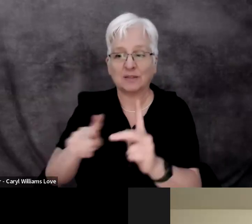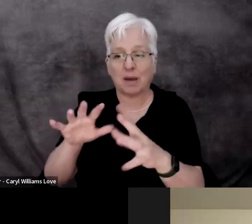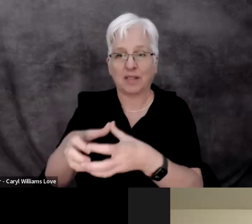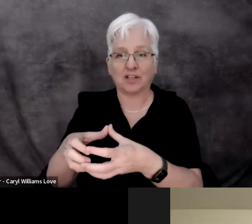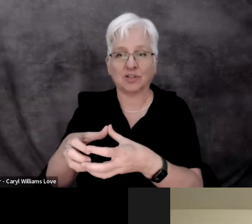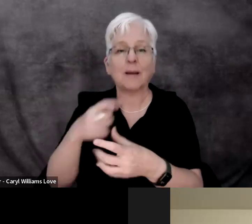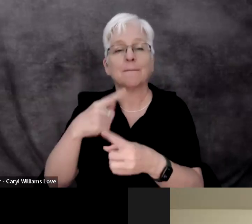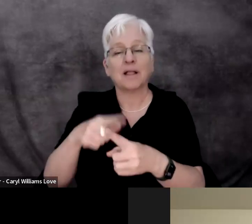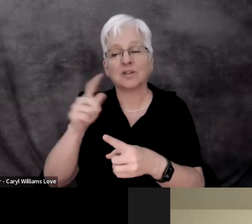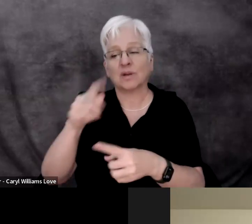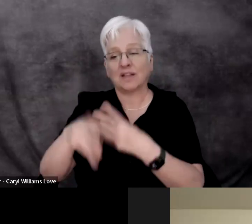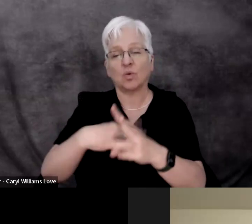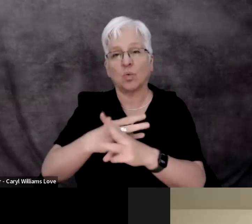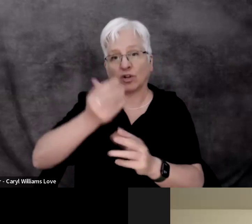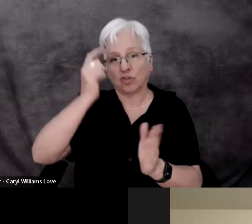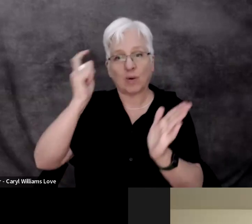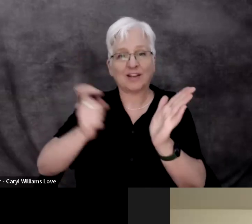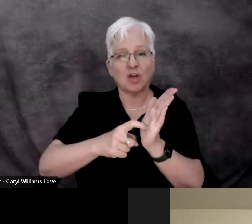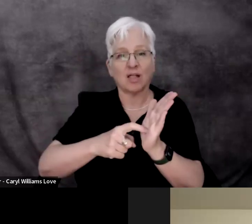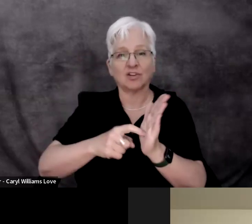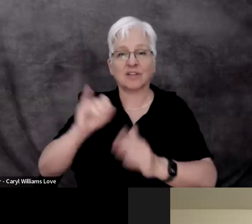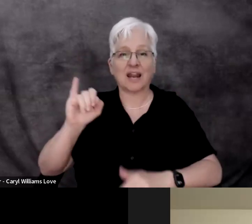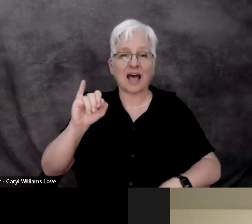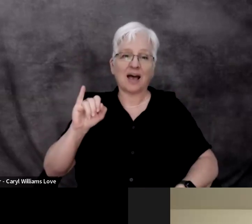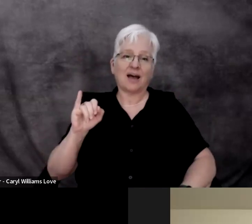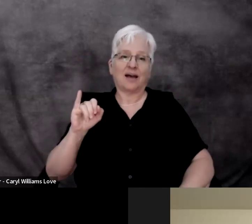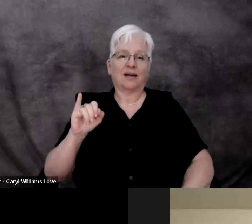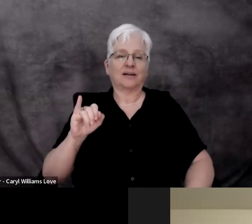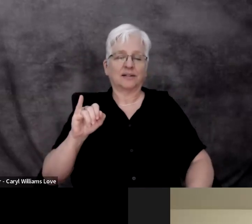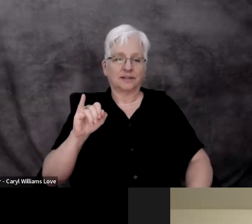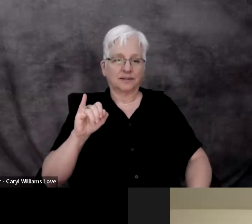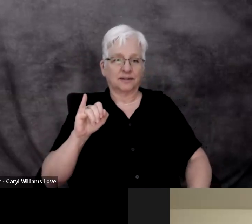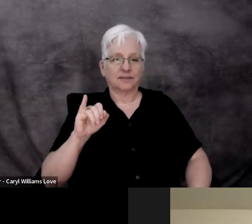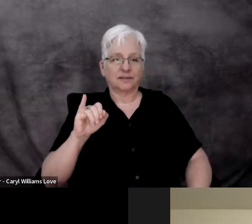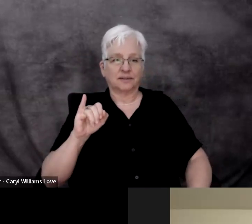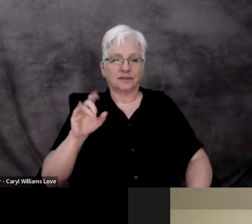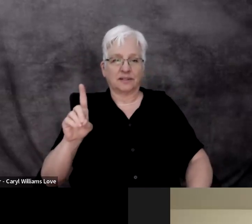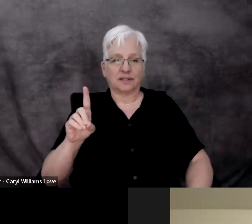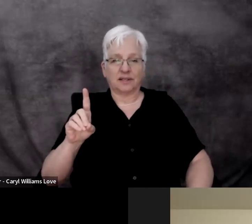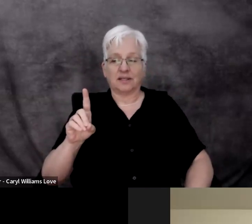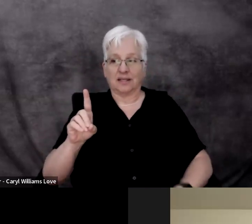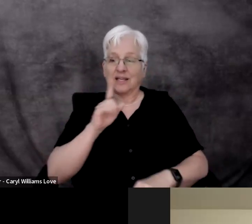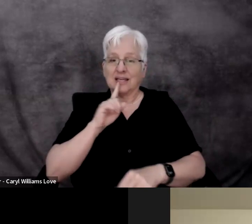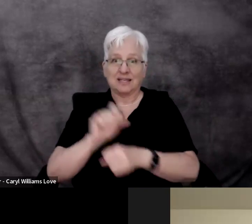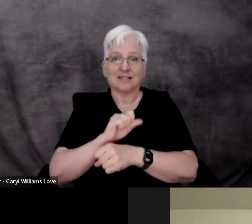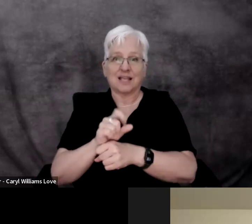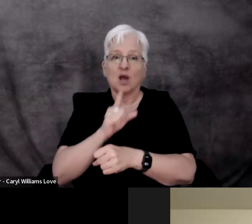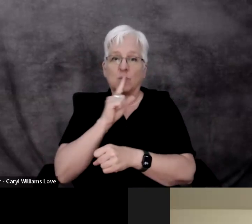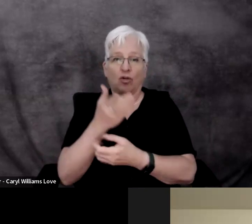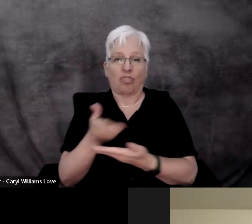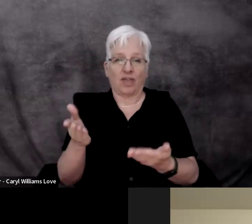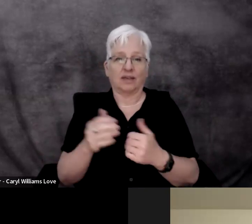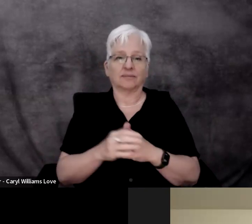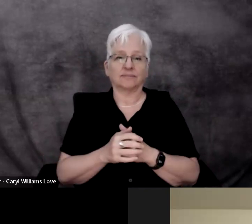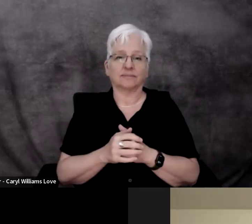to acknowledge profound autism and IED exists, because we don't like to label people, but it's a real thing, that seek to understand their unique needs, which